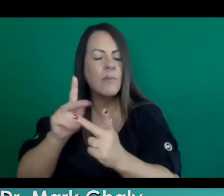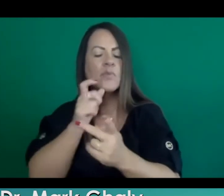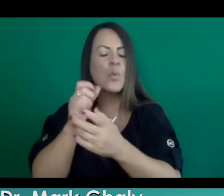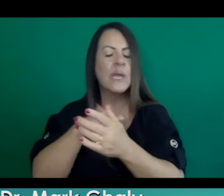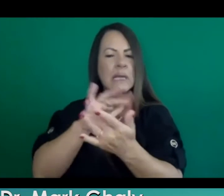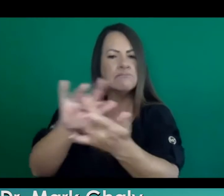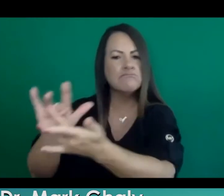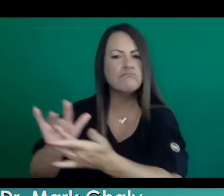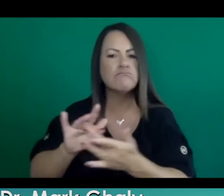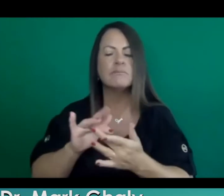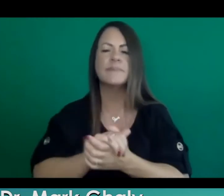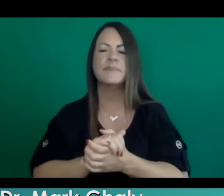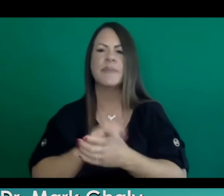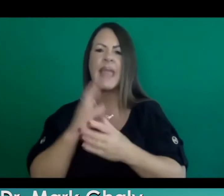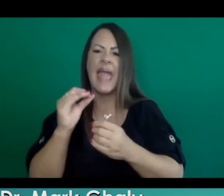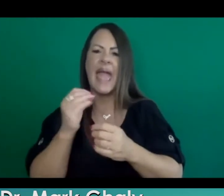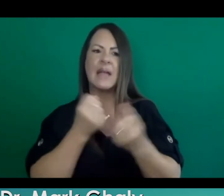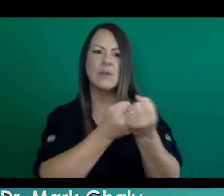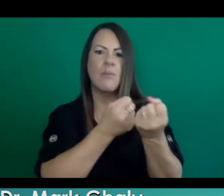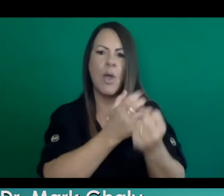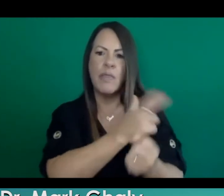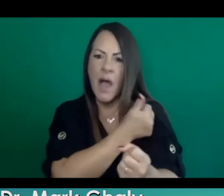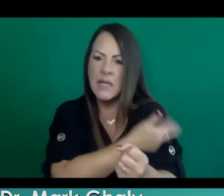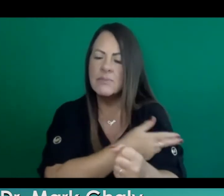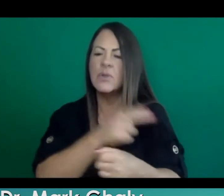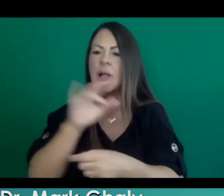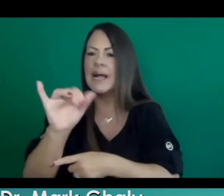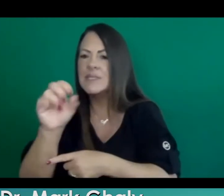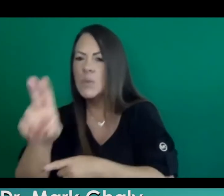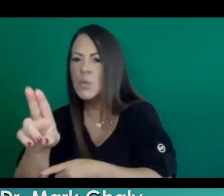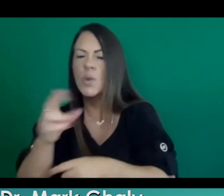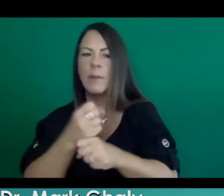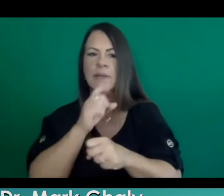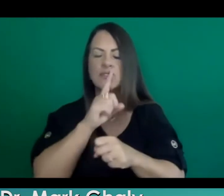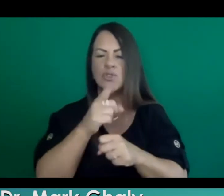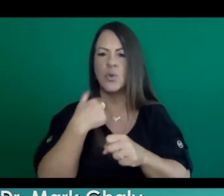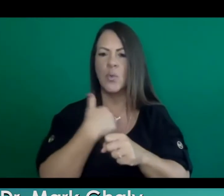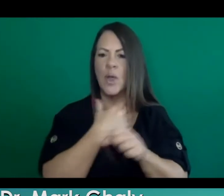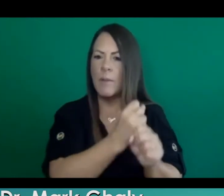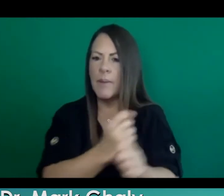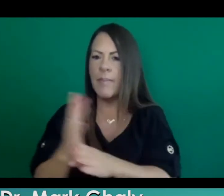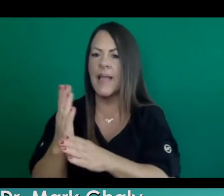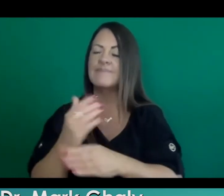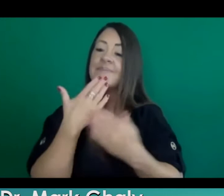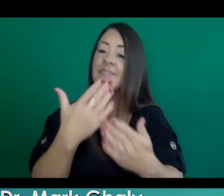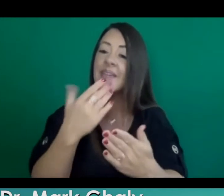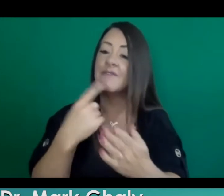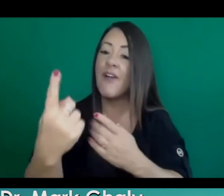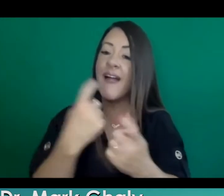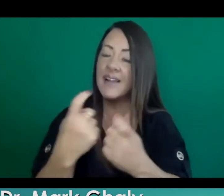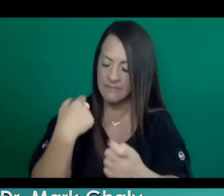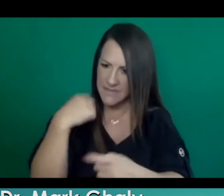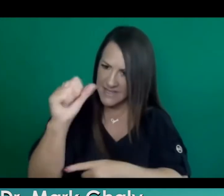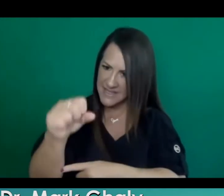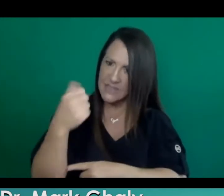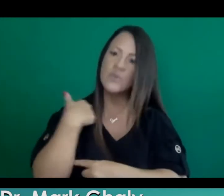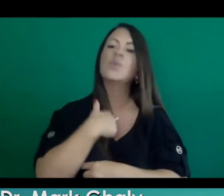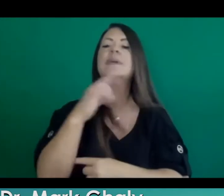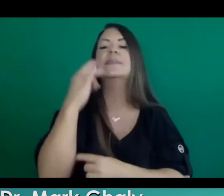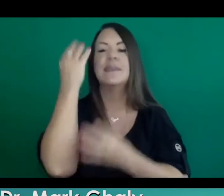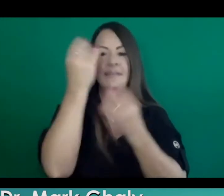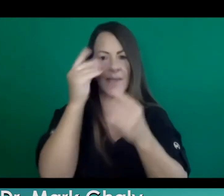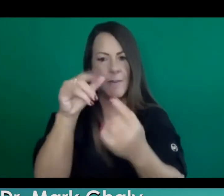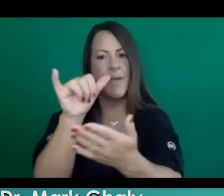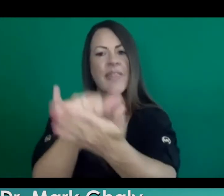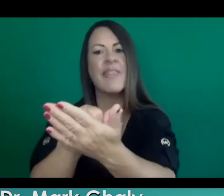impact on hospitals and ICUs, so we can stay out in front of it. But it's an excellent question, something we've been thinking about. And I wouldn't say